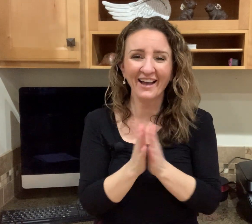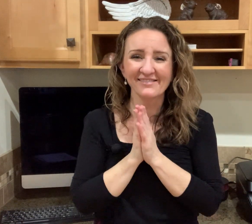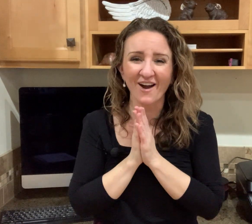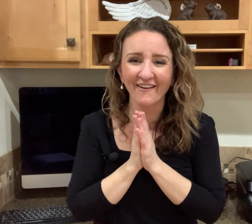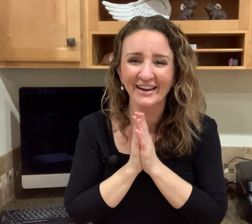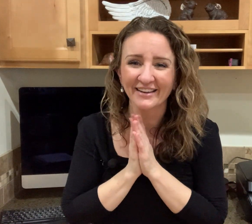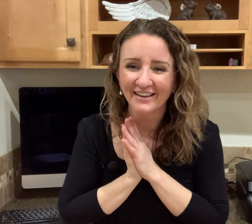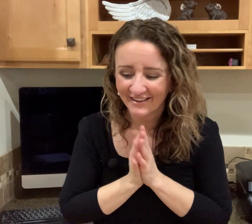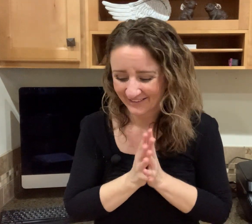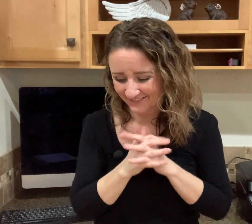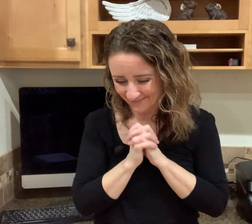Sorry.